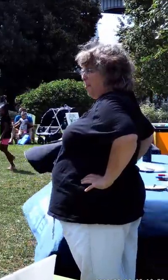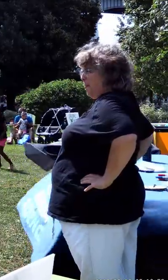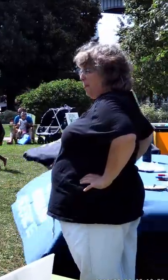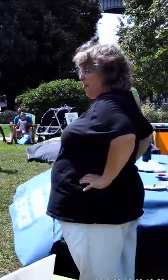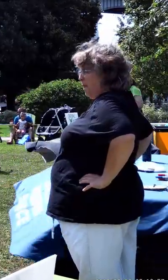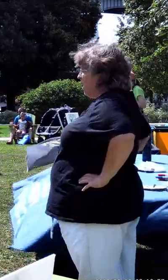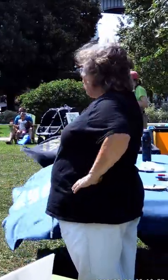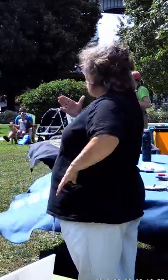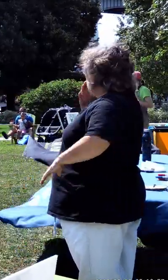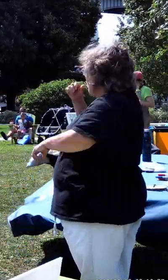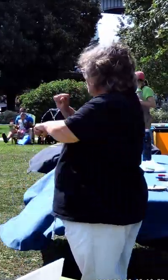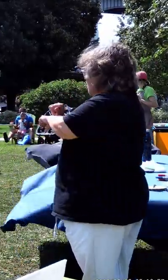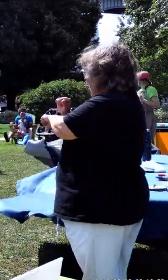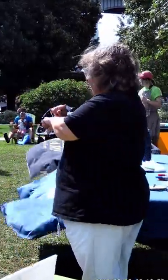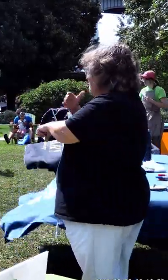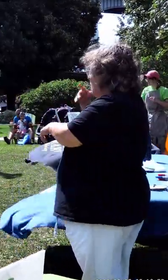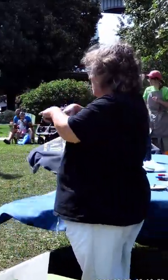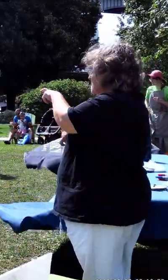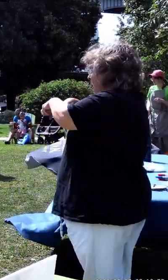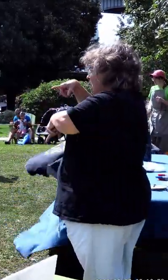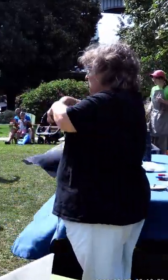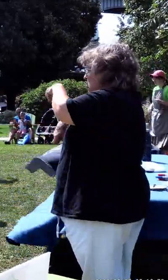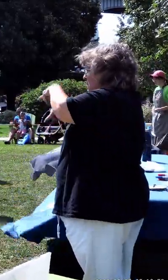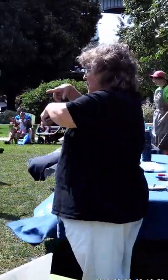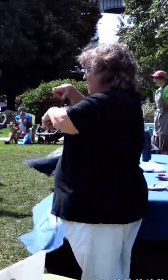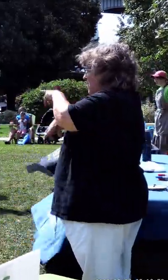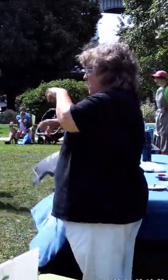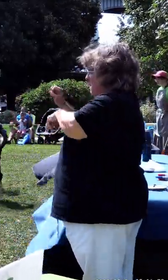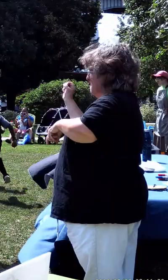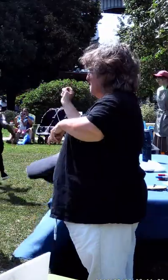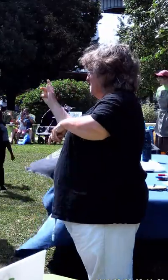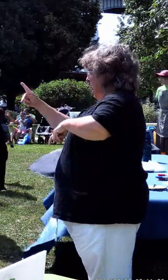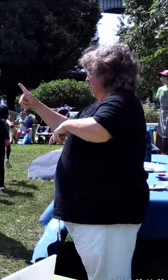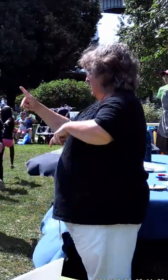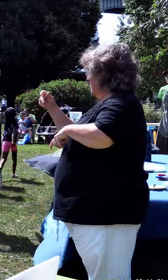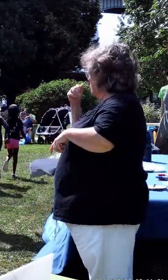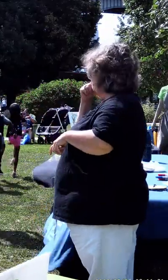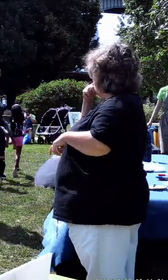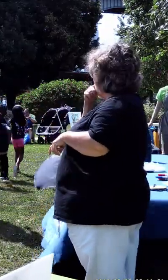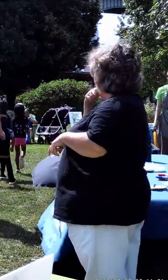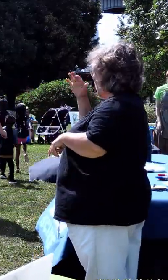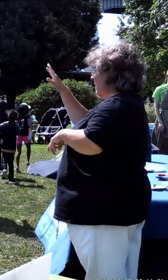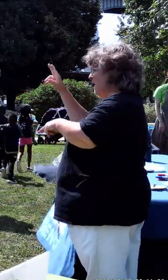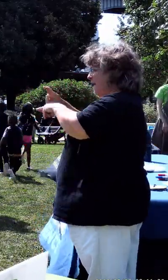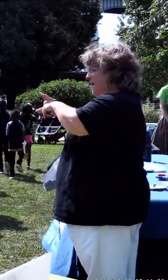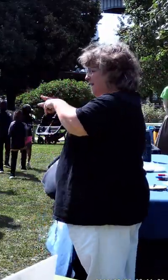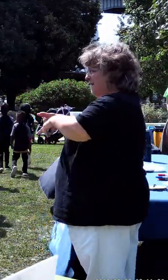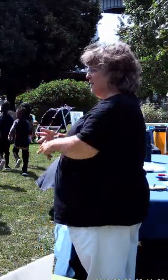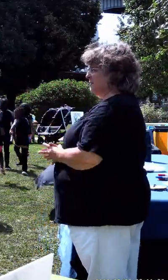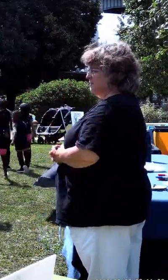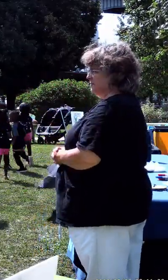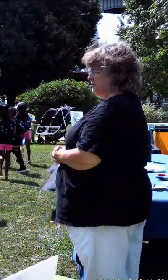Good job, good marching. March back a little bit towards your spot.